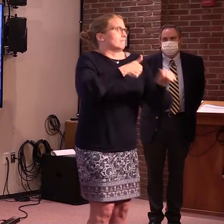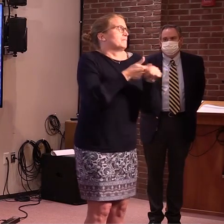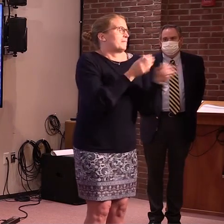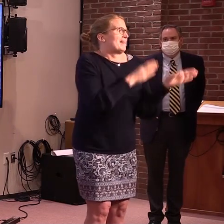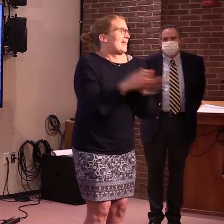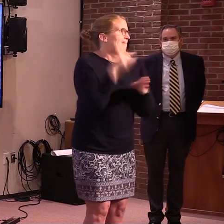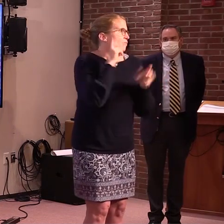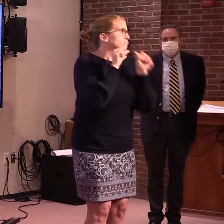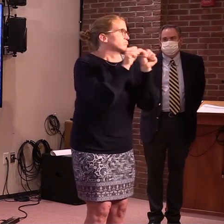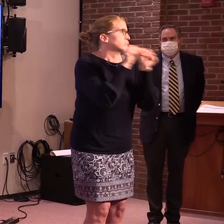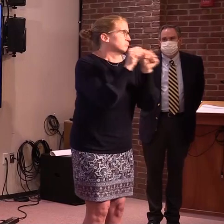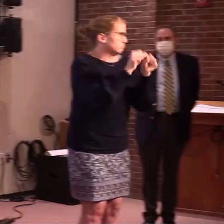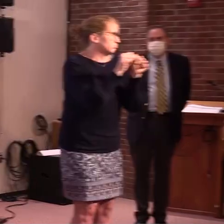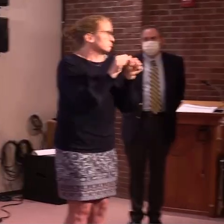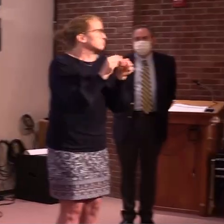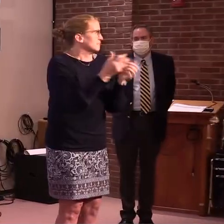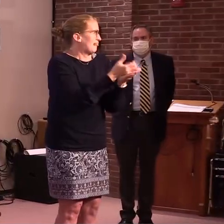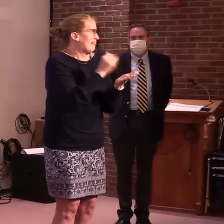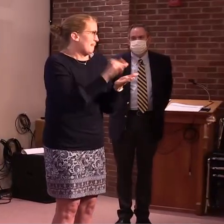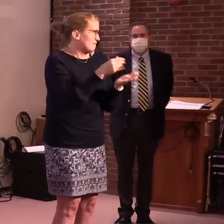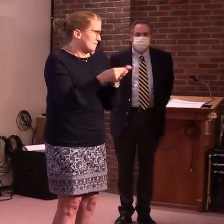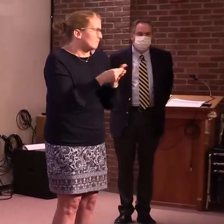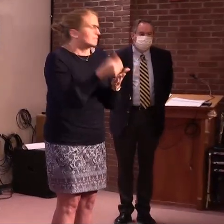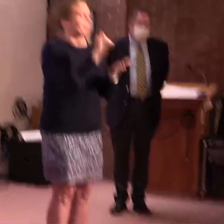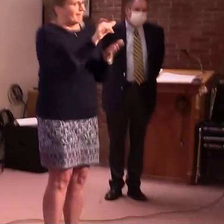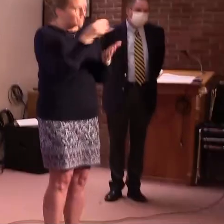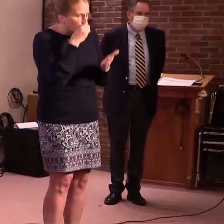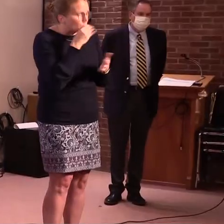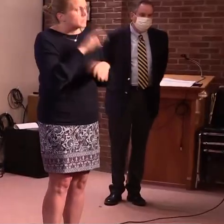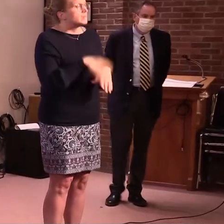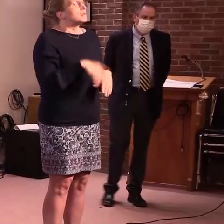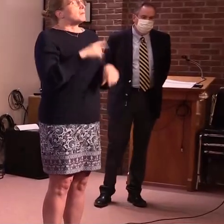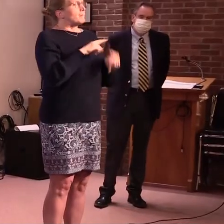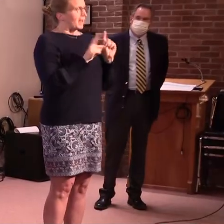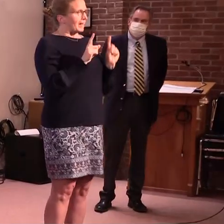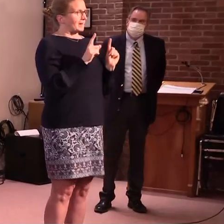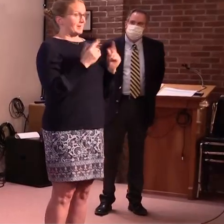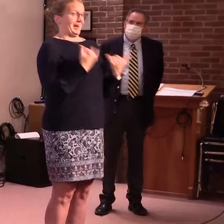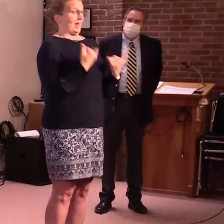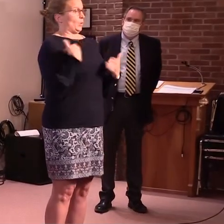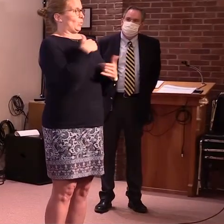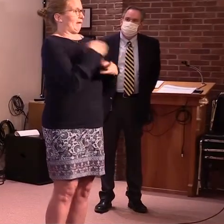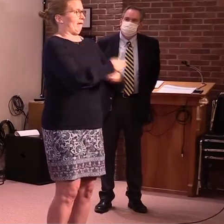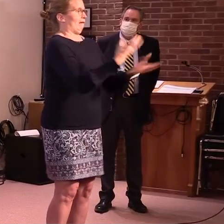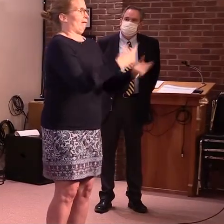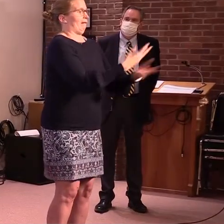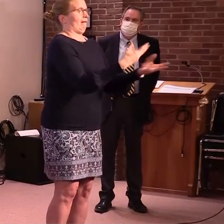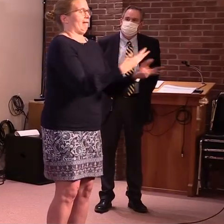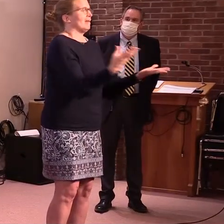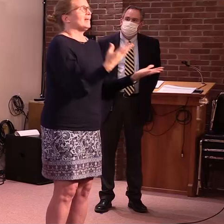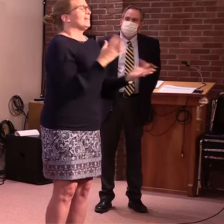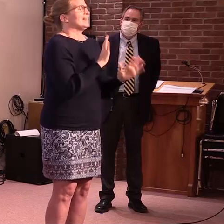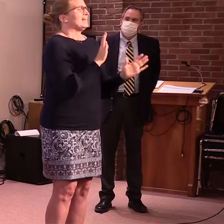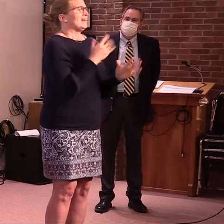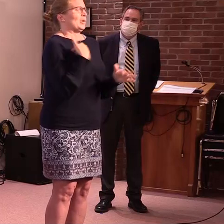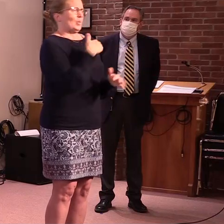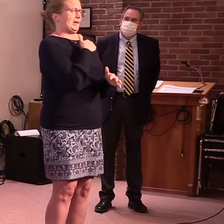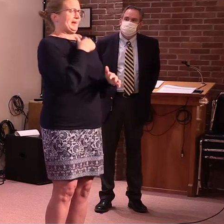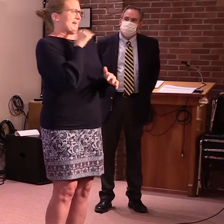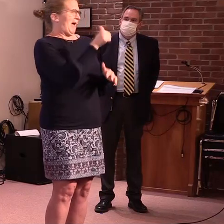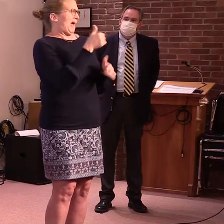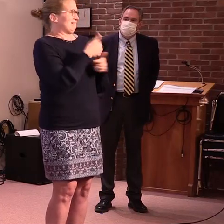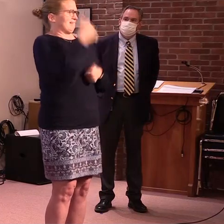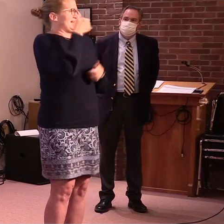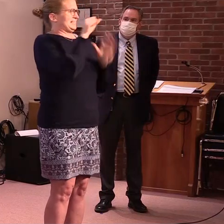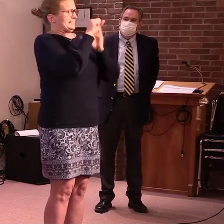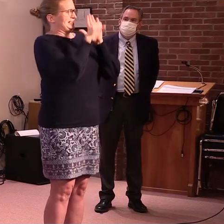this distribution back to the local food banks, the local school shelves, the schools, who are better in